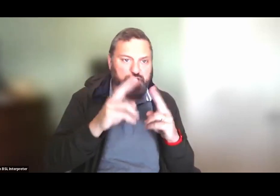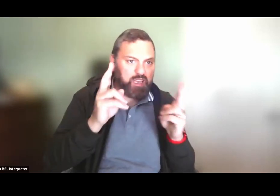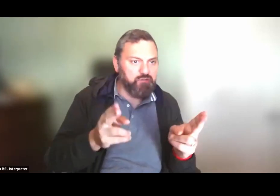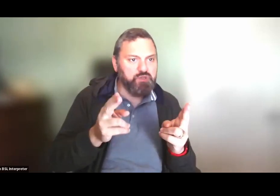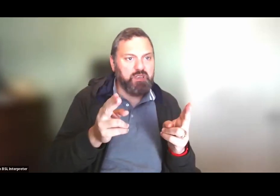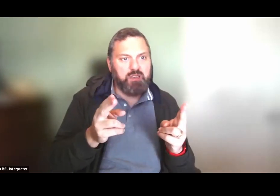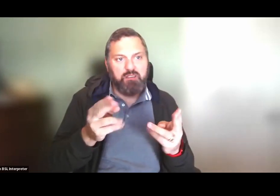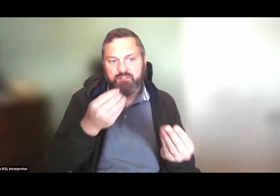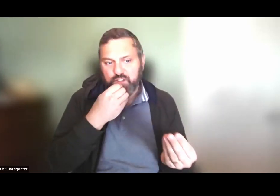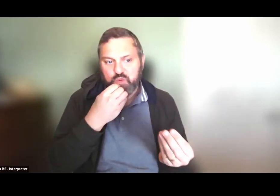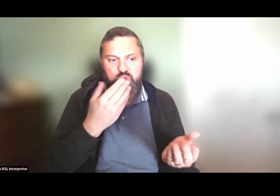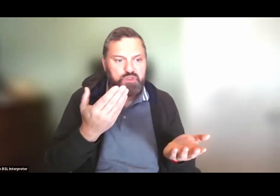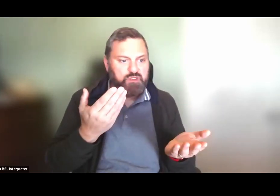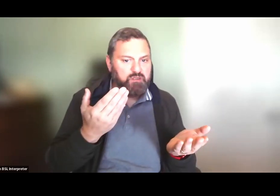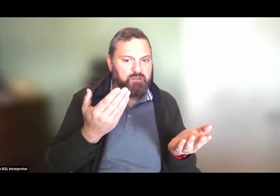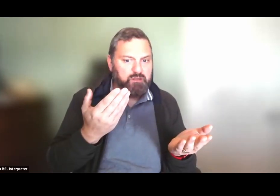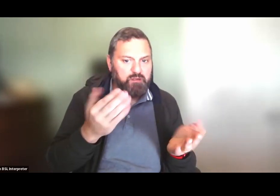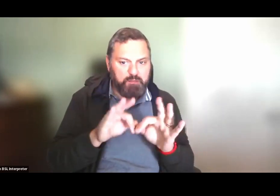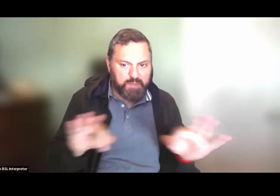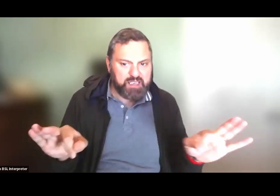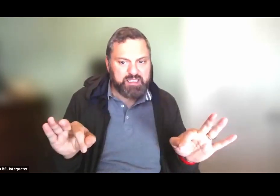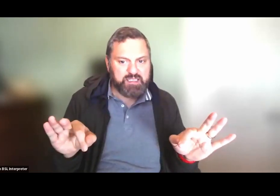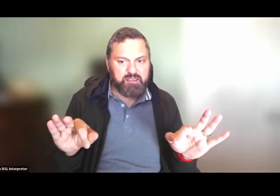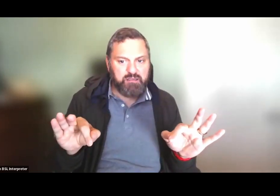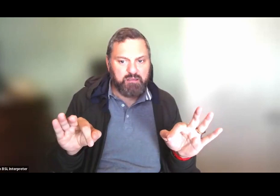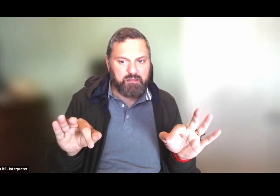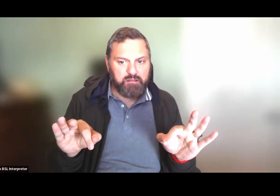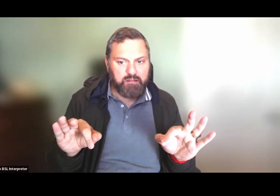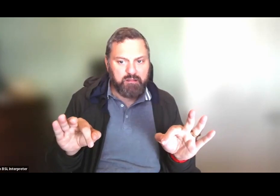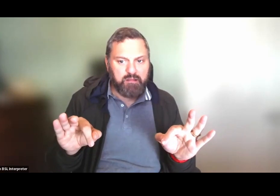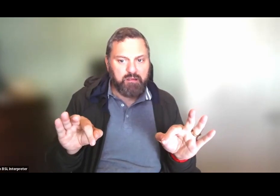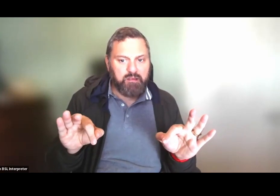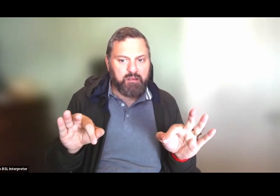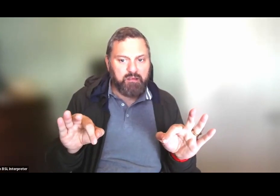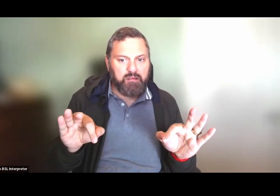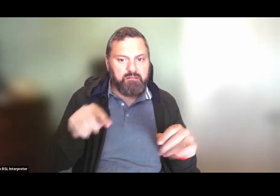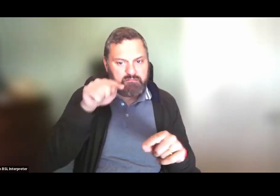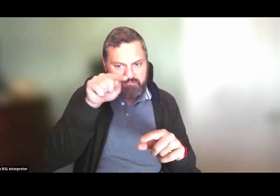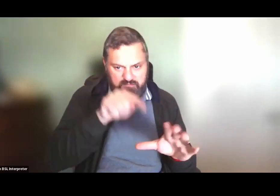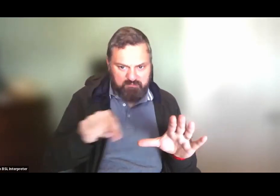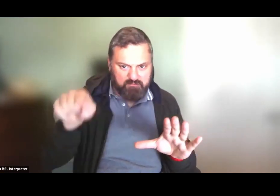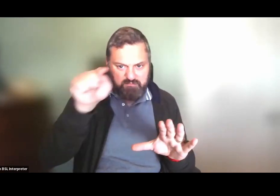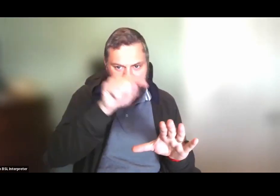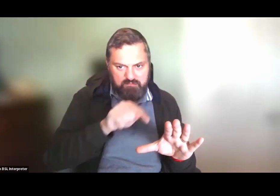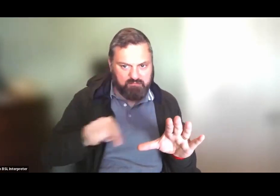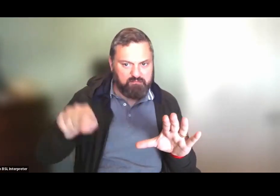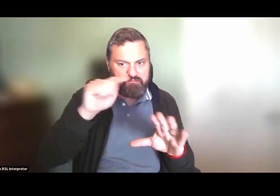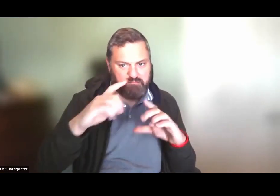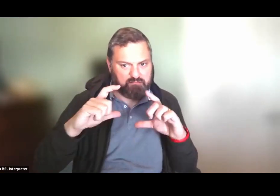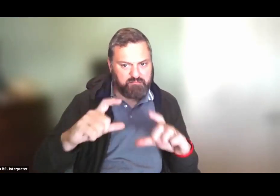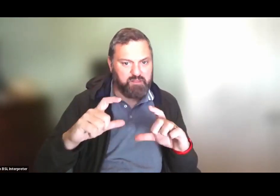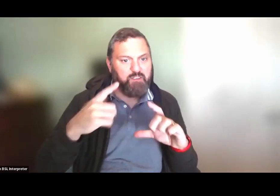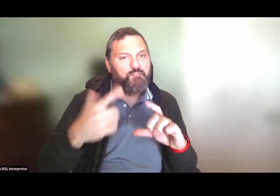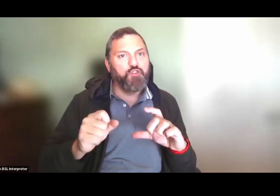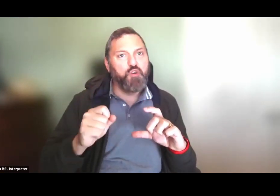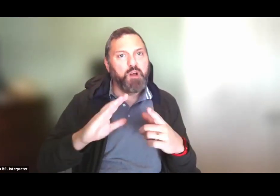food, income, peace, voice, equity. They come from the Sustainable Development Goals, which means